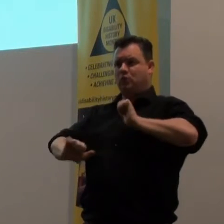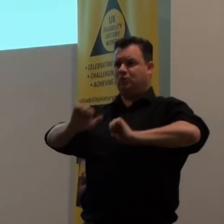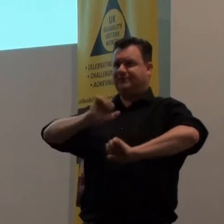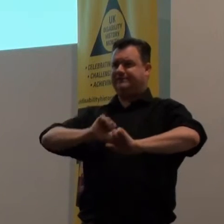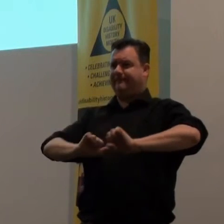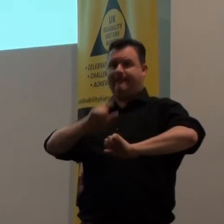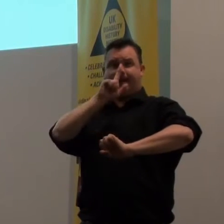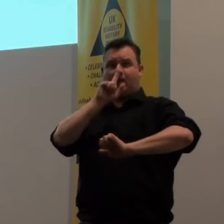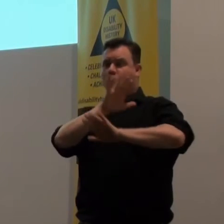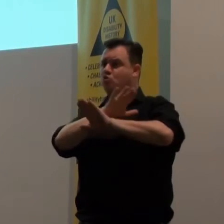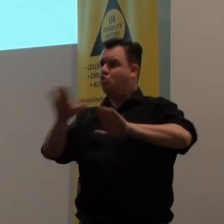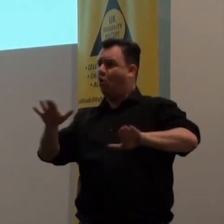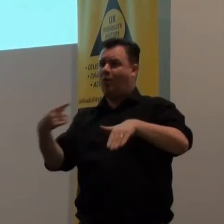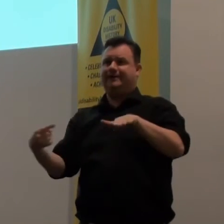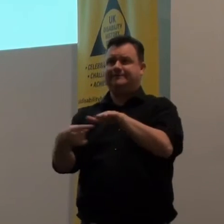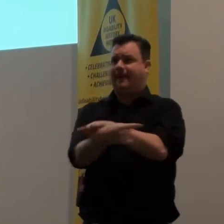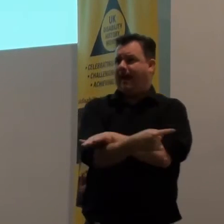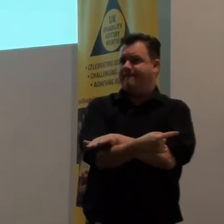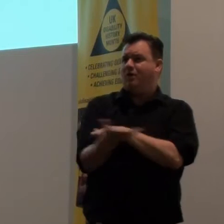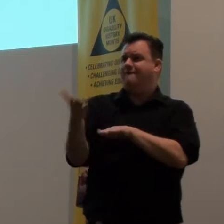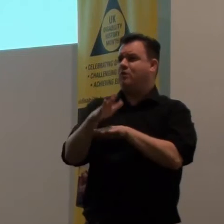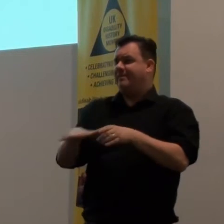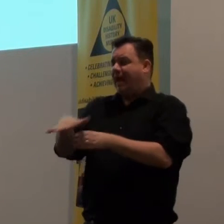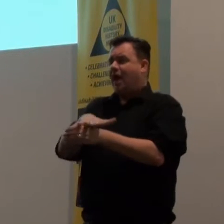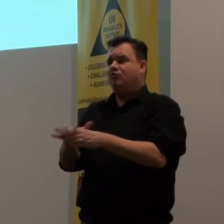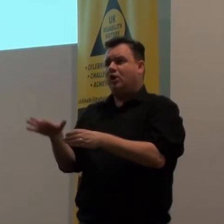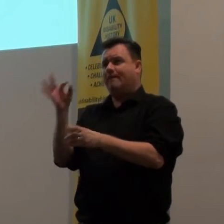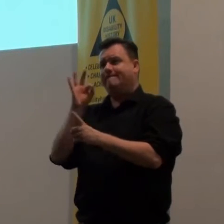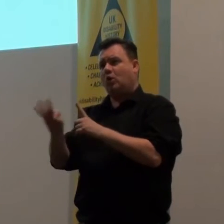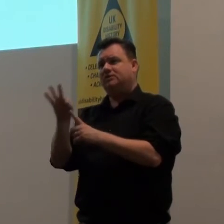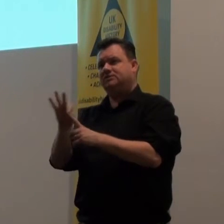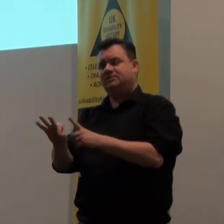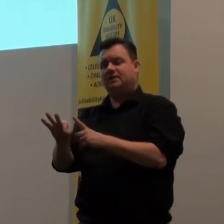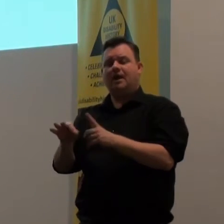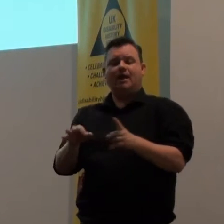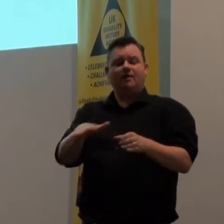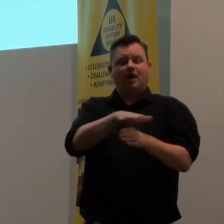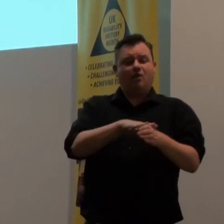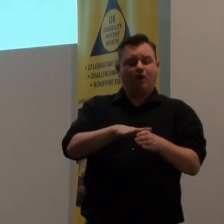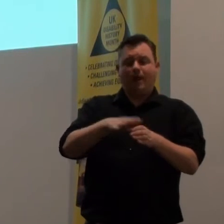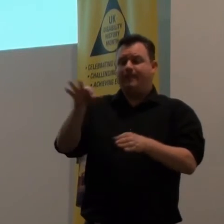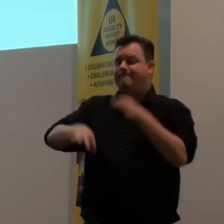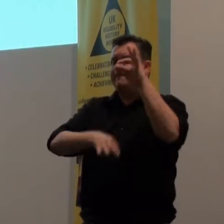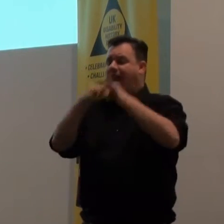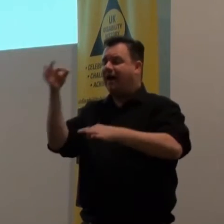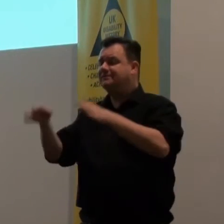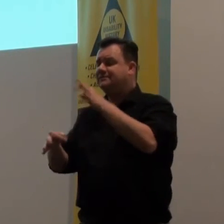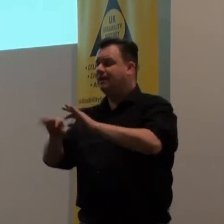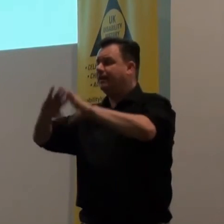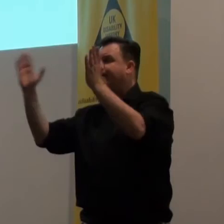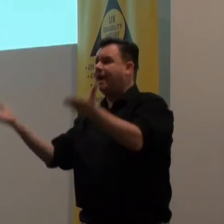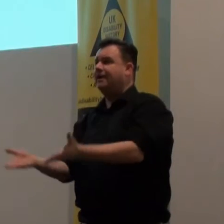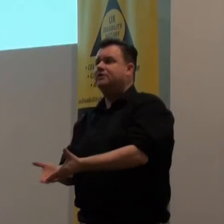escape from the air we're poisoned, the people, the plants, and the planet. Cry out for words of